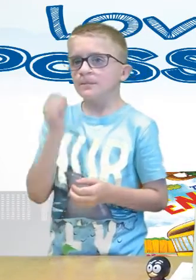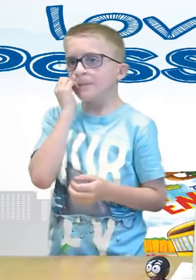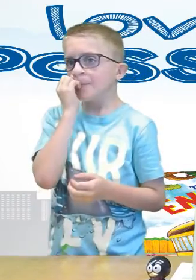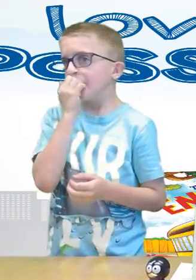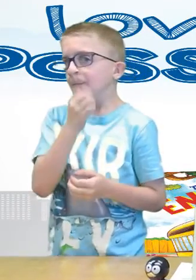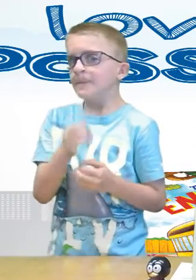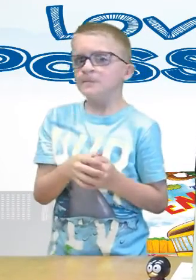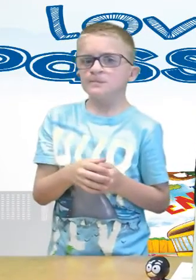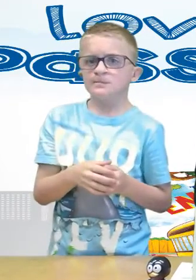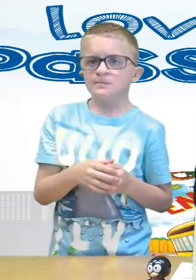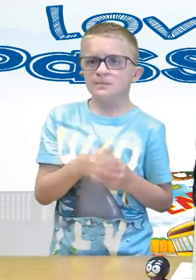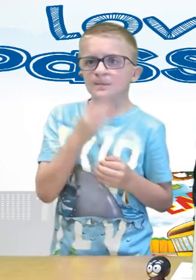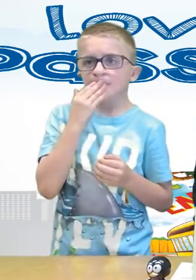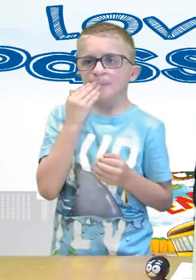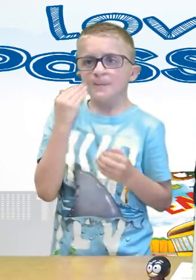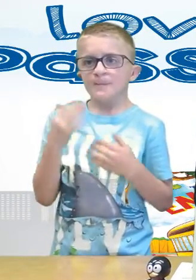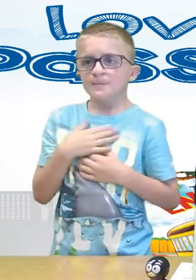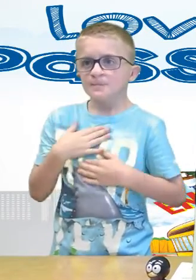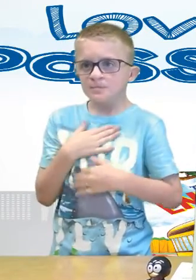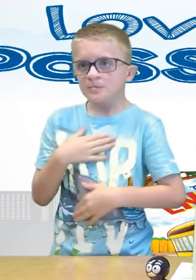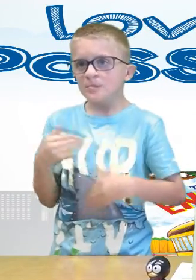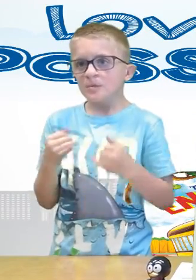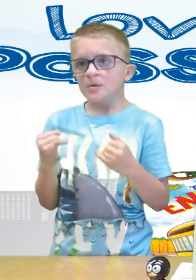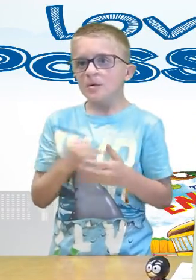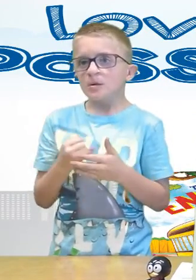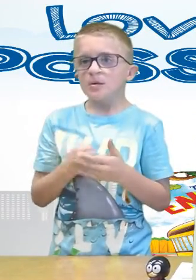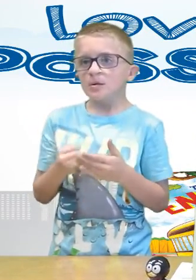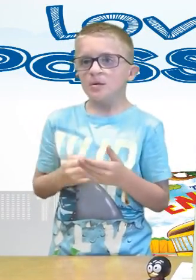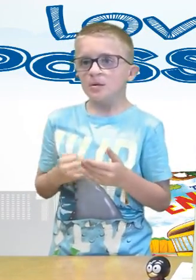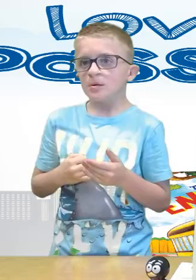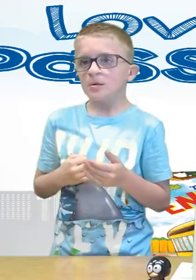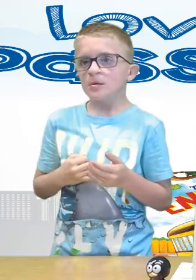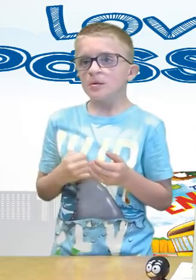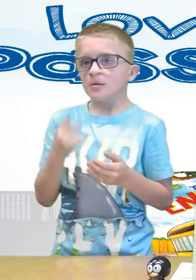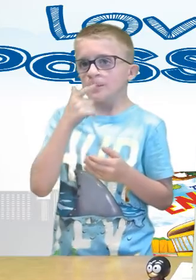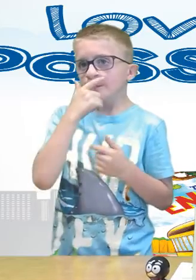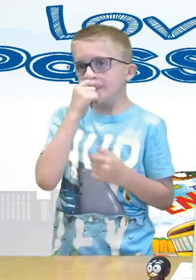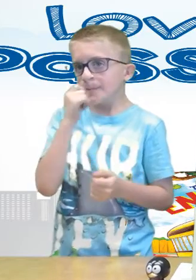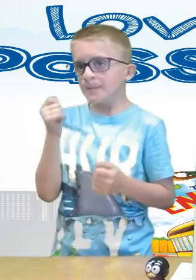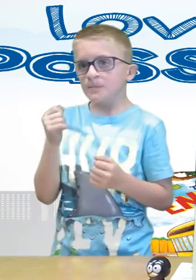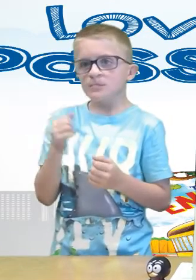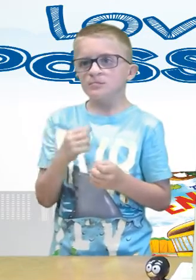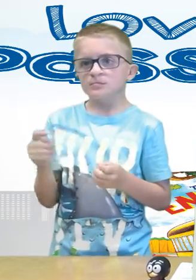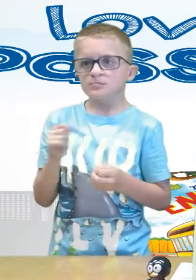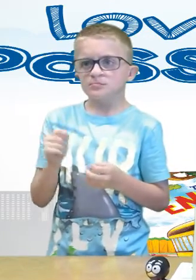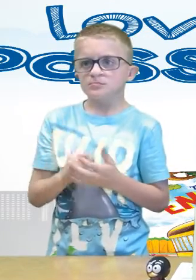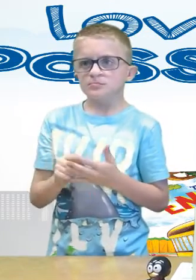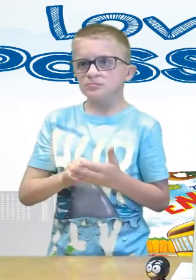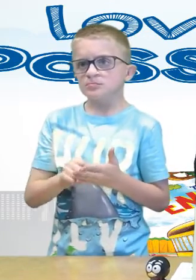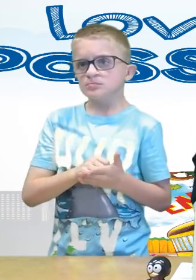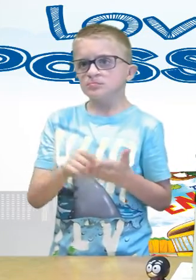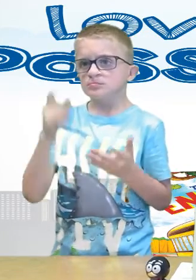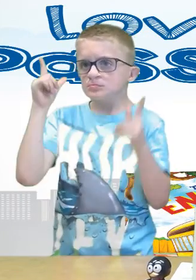Do you enjoy art? Have an interest in writing or taking photos?